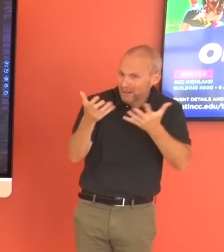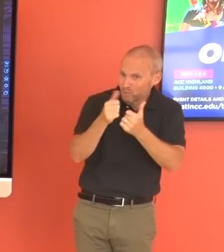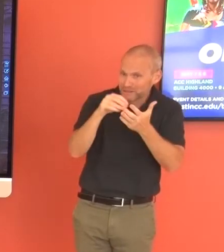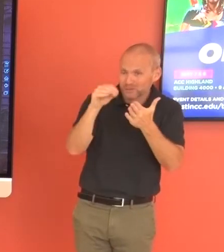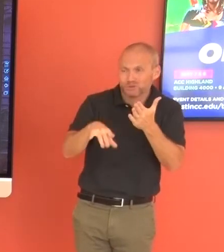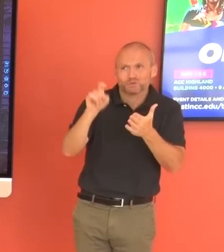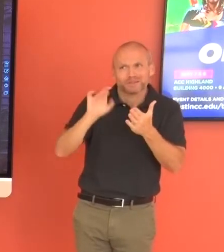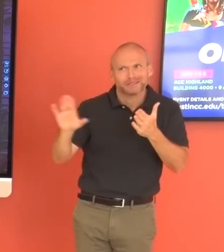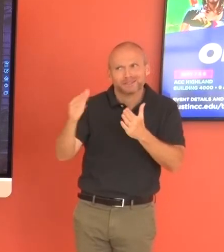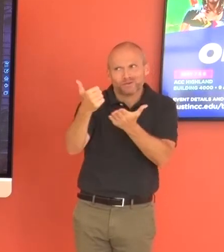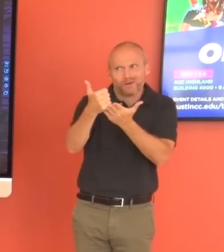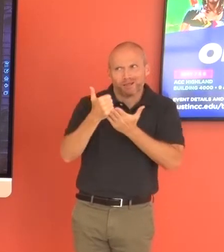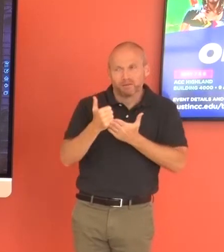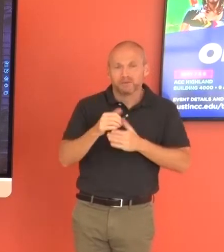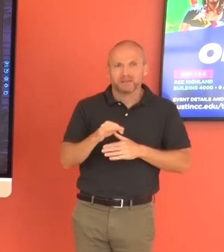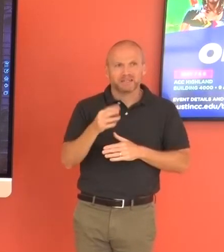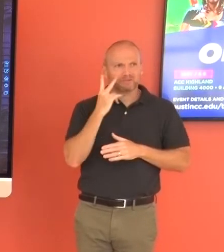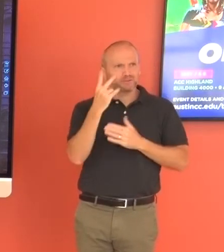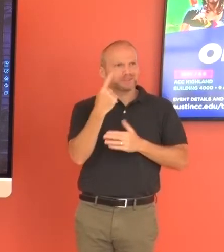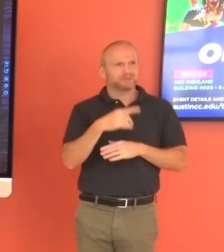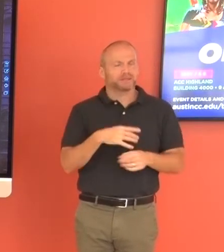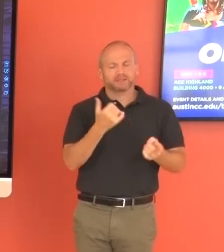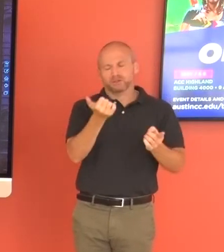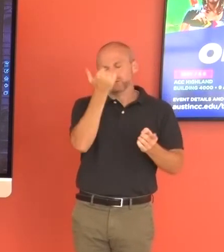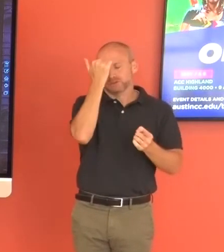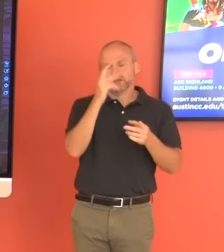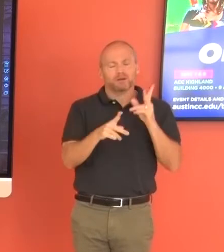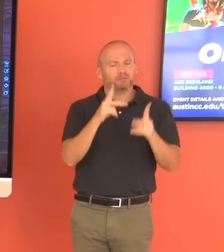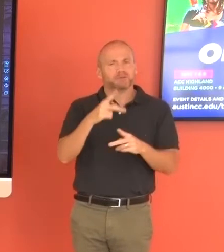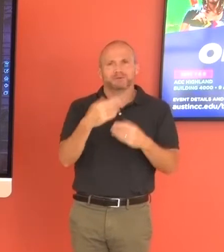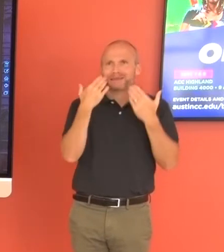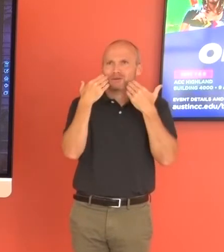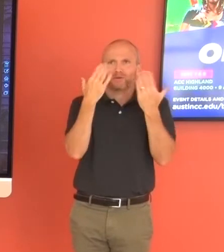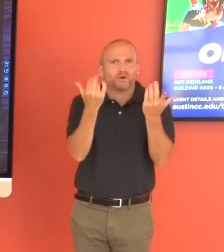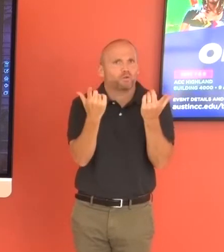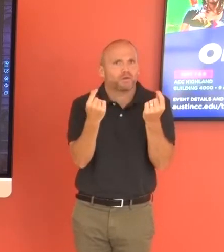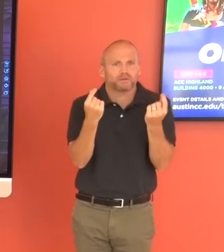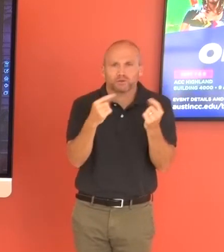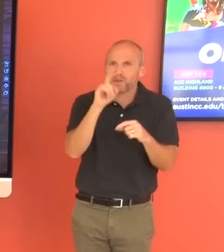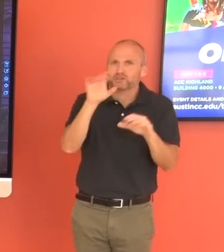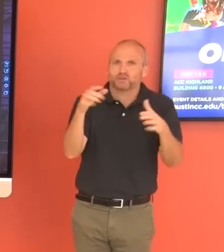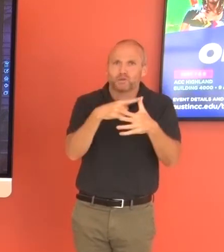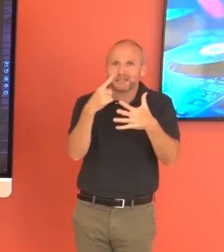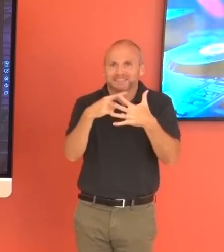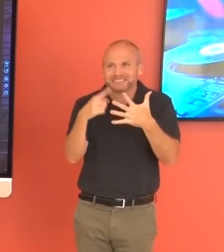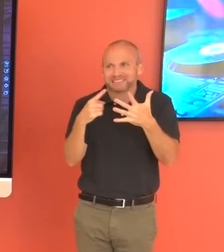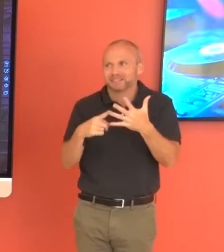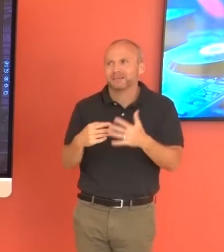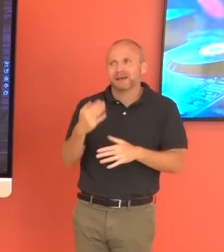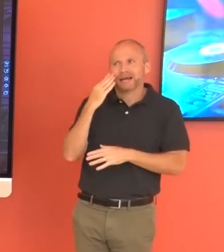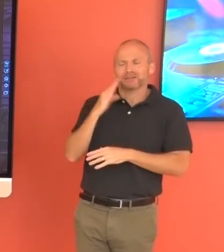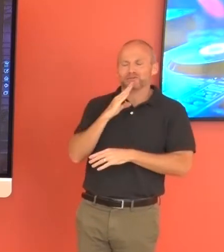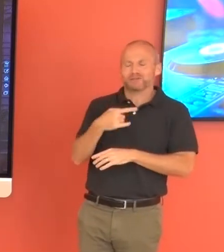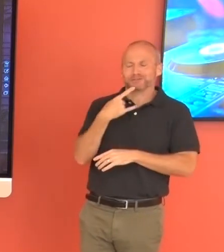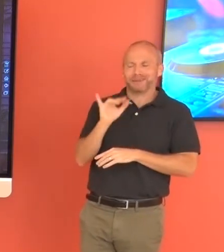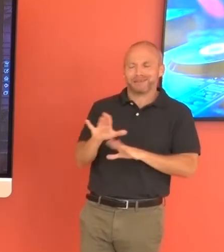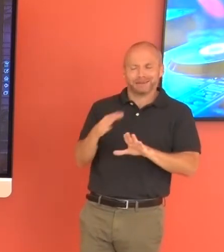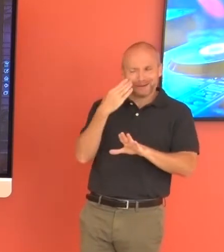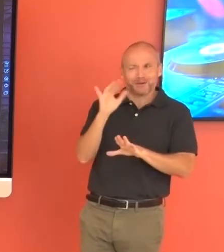see something and you're like, those dumb people at Highland don't know what they're doing and they should do this, and I know you would never say that,